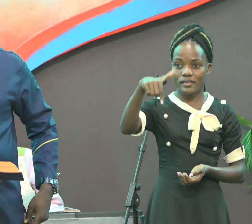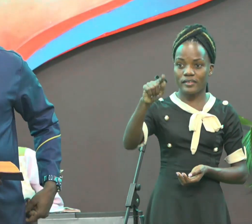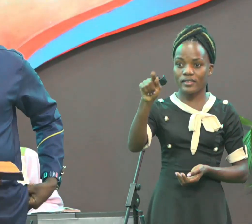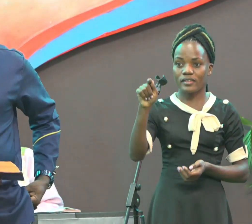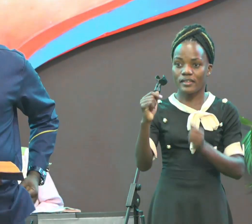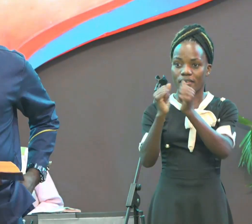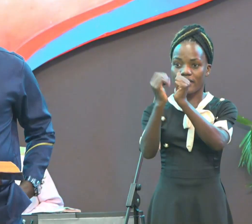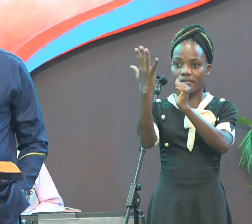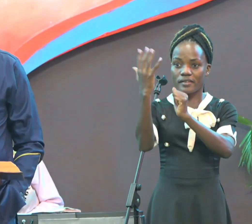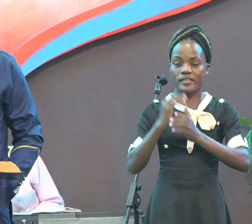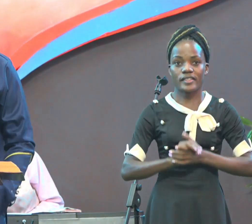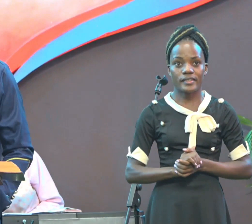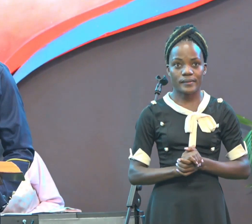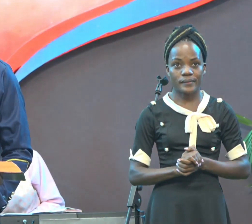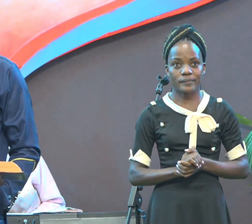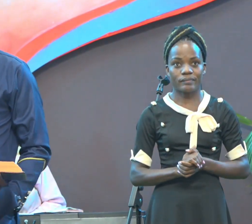55:15. Okay.